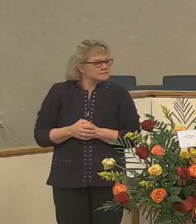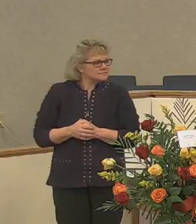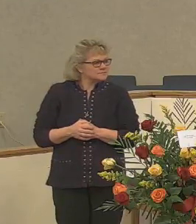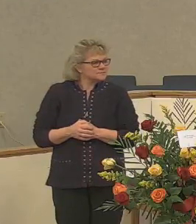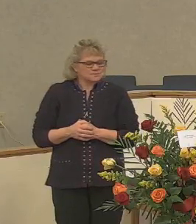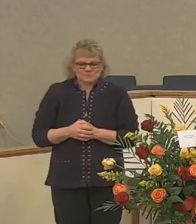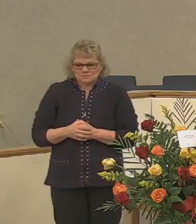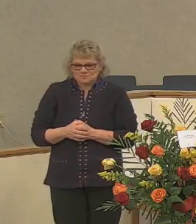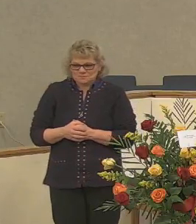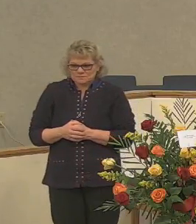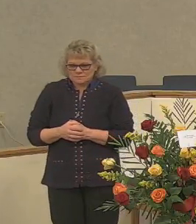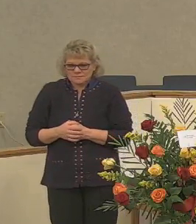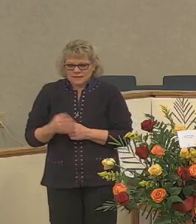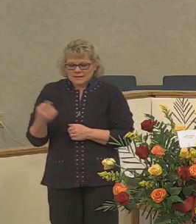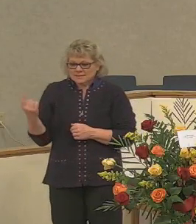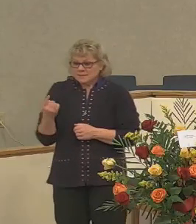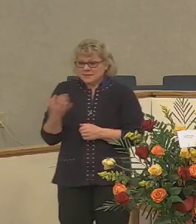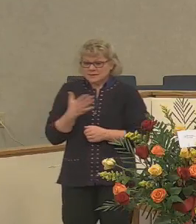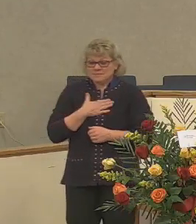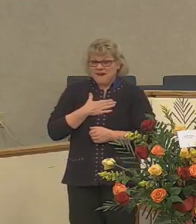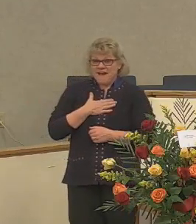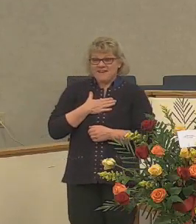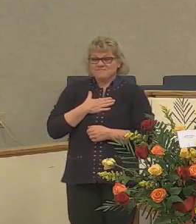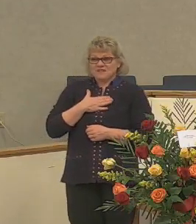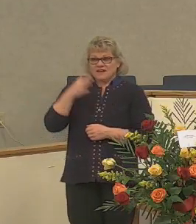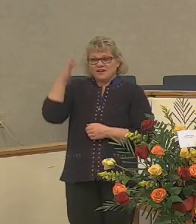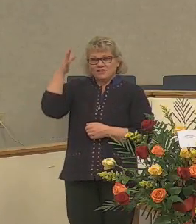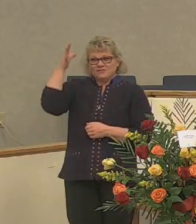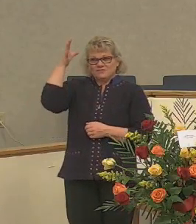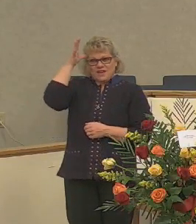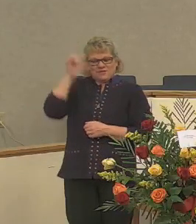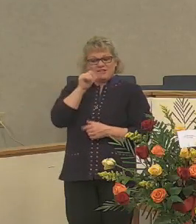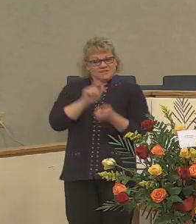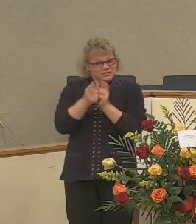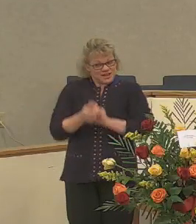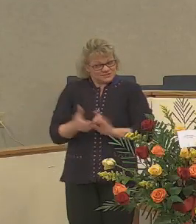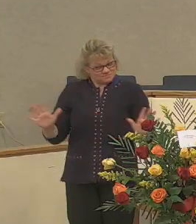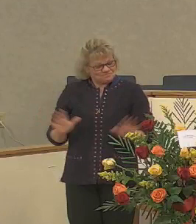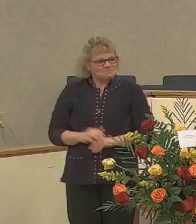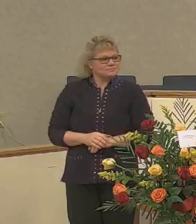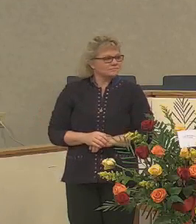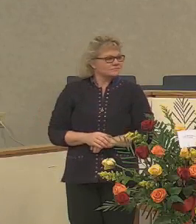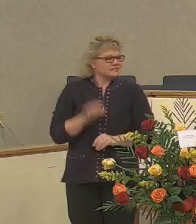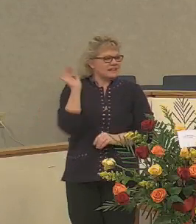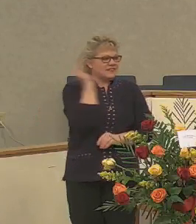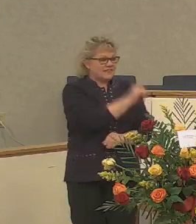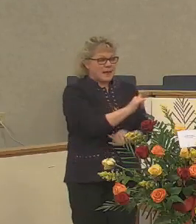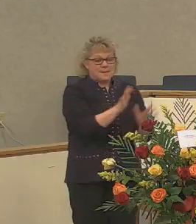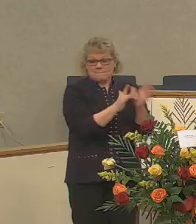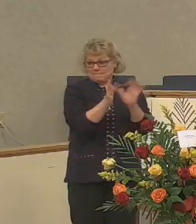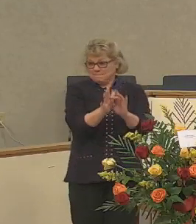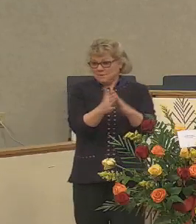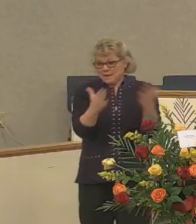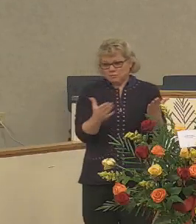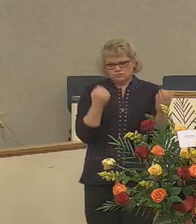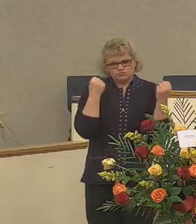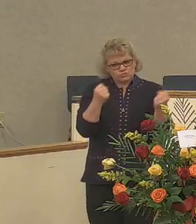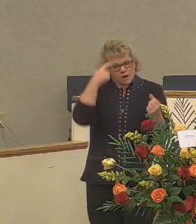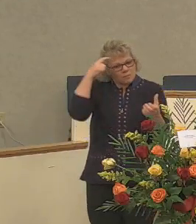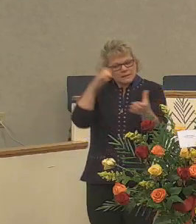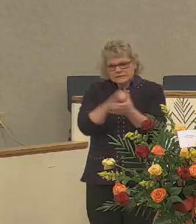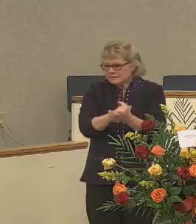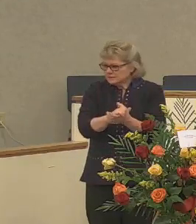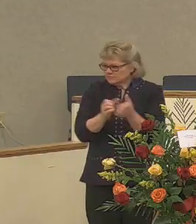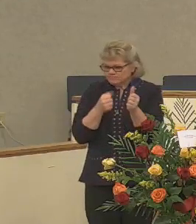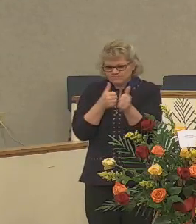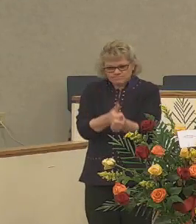There were some things my dad would never budge on. One was, this book is the very word